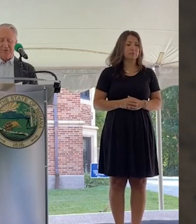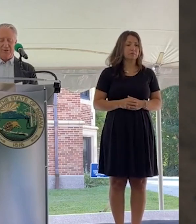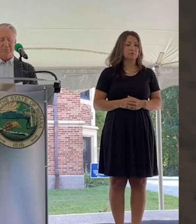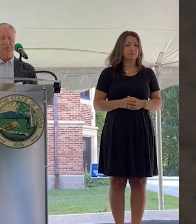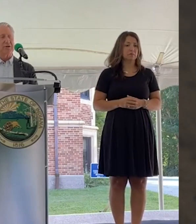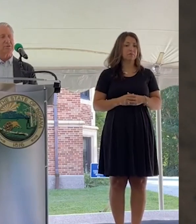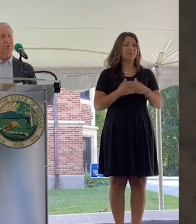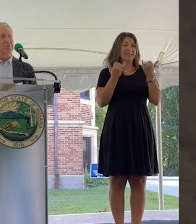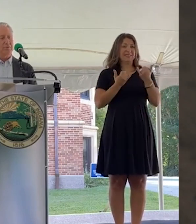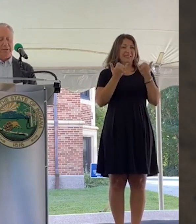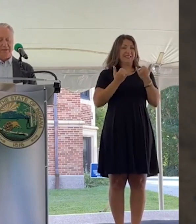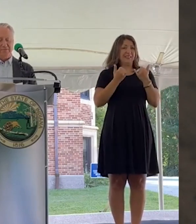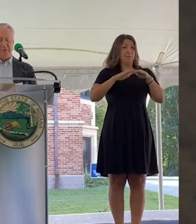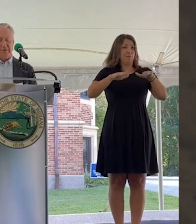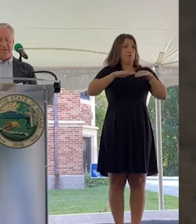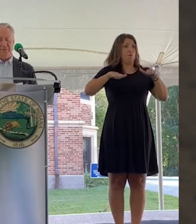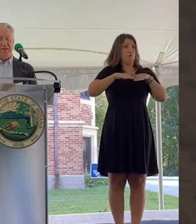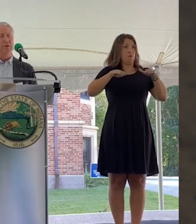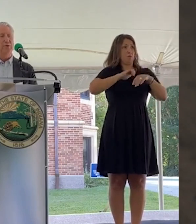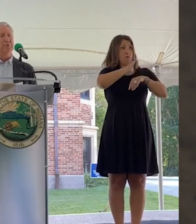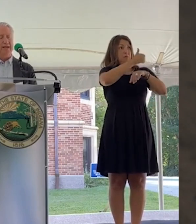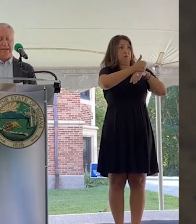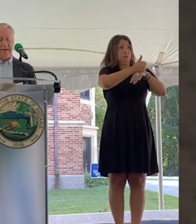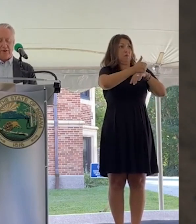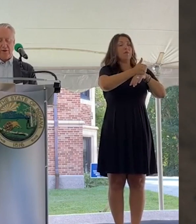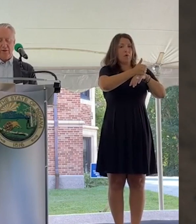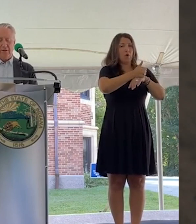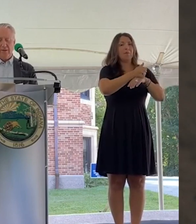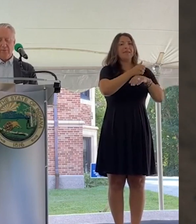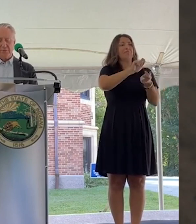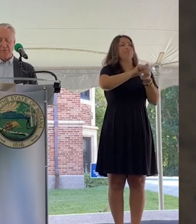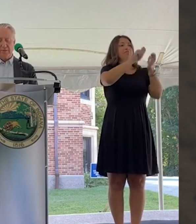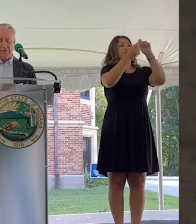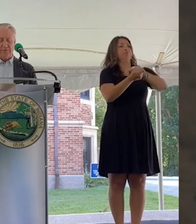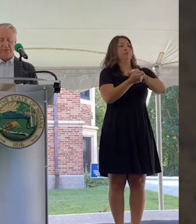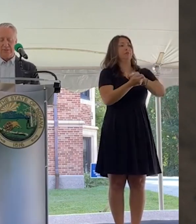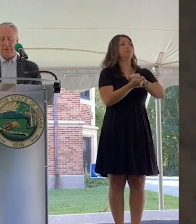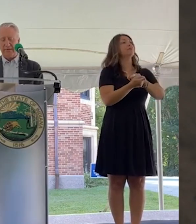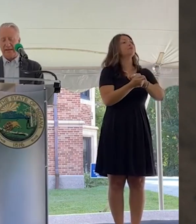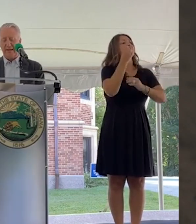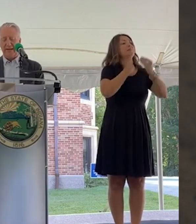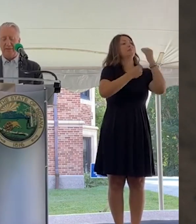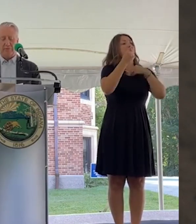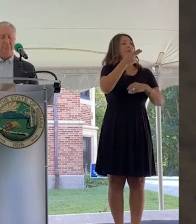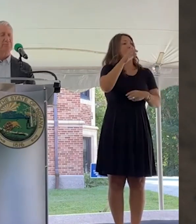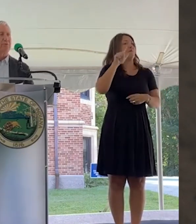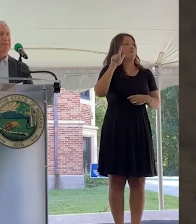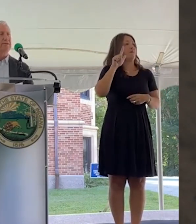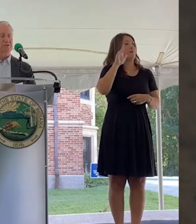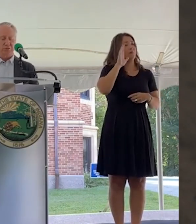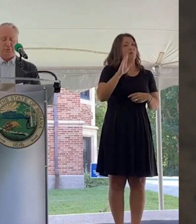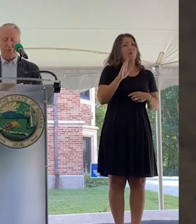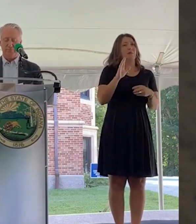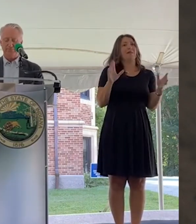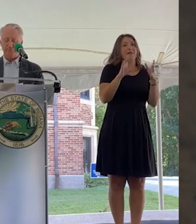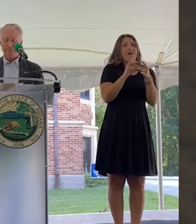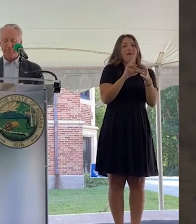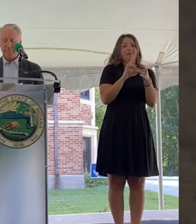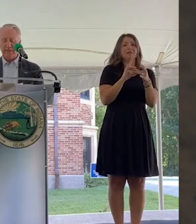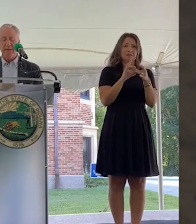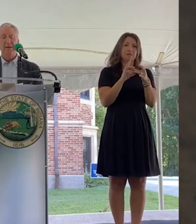existing natatorium structure will be converted into a new dining hall, which will include separate dining rooms for each